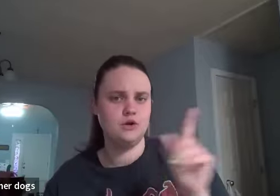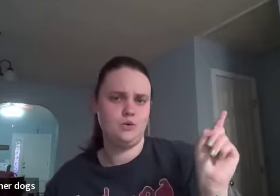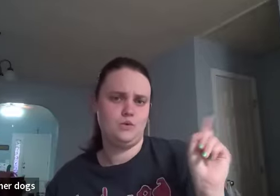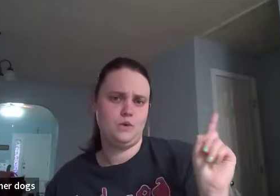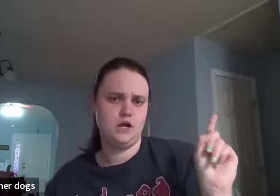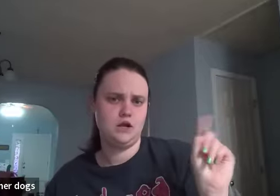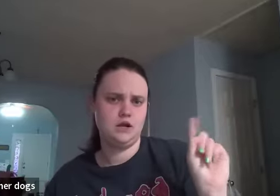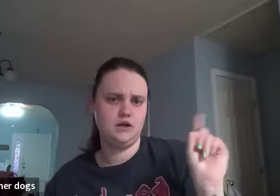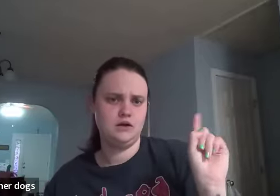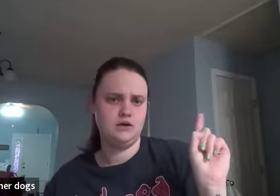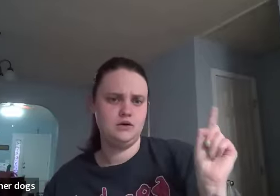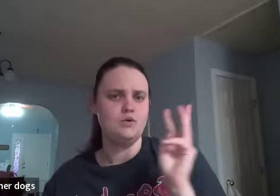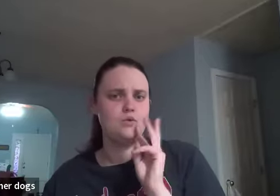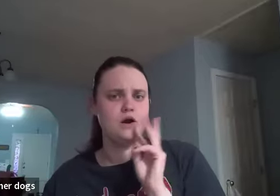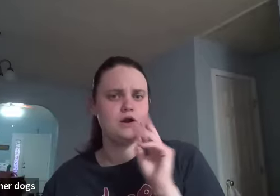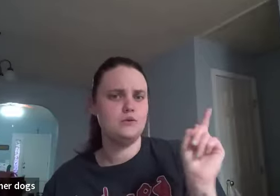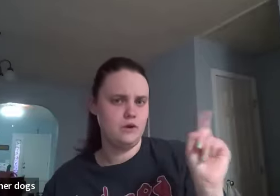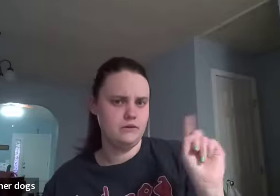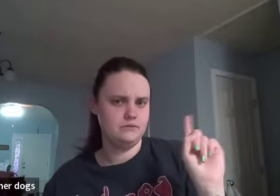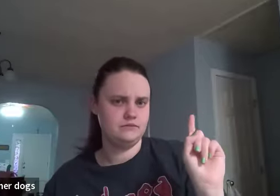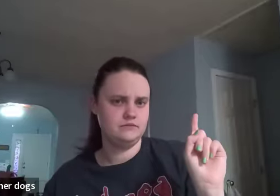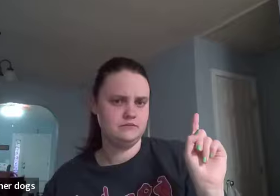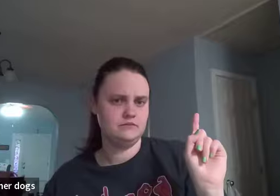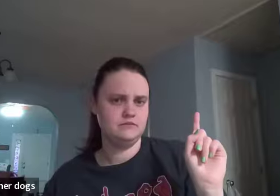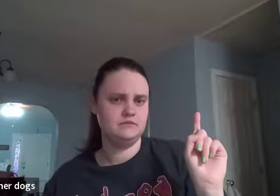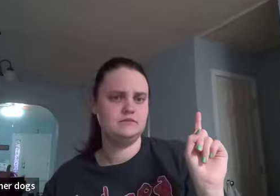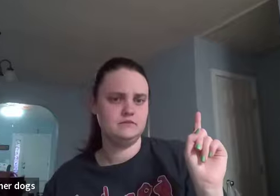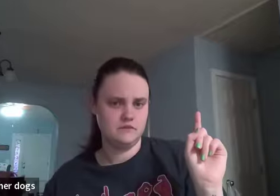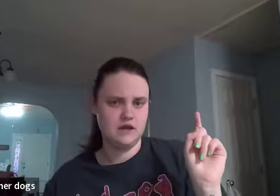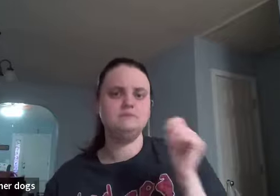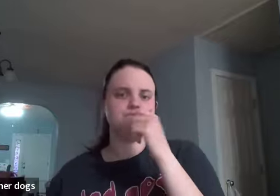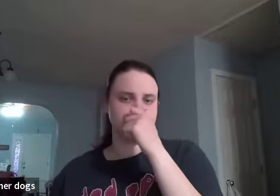water where? Water where? Okay.